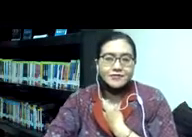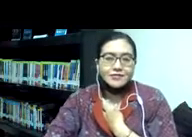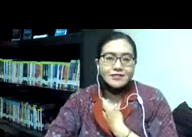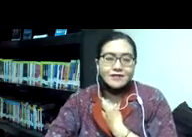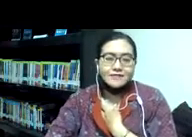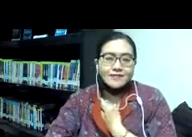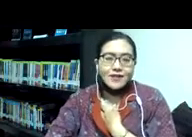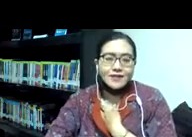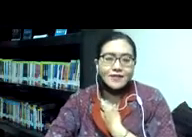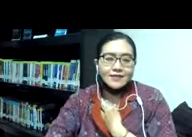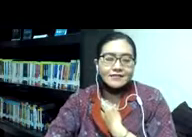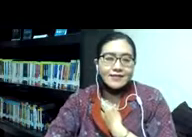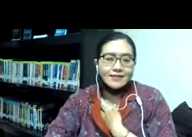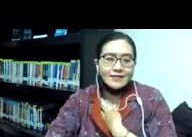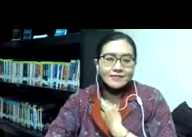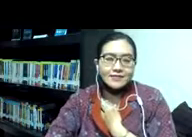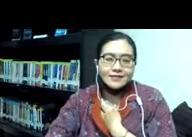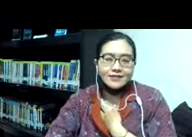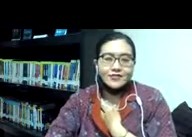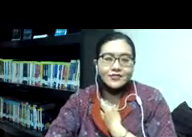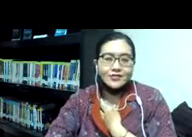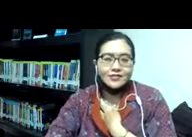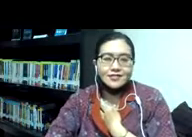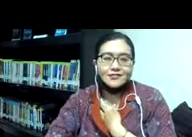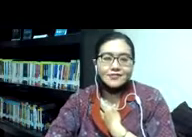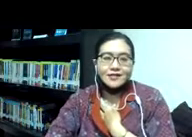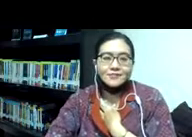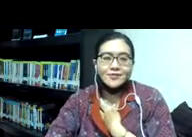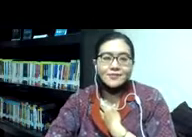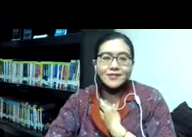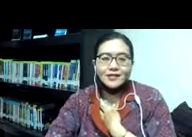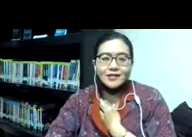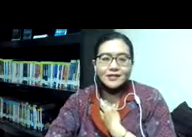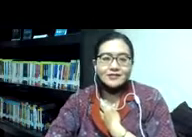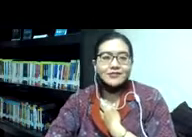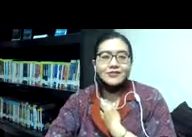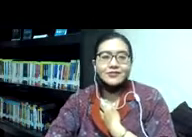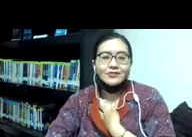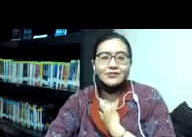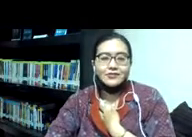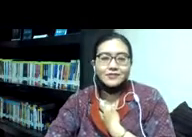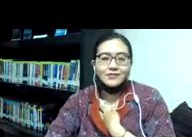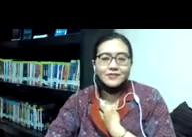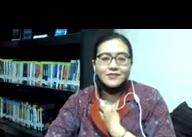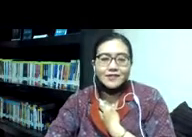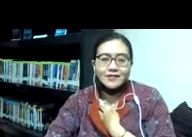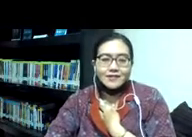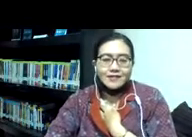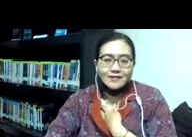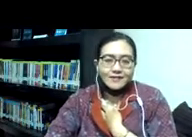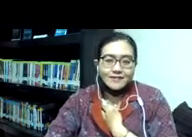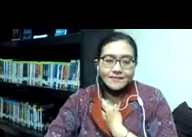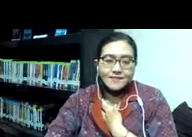objectives is to discover how wide sign language Kata Kolok describes Bengkala culture.